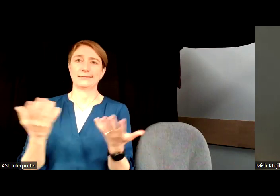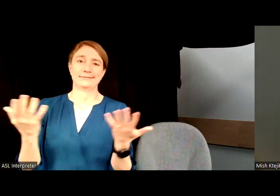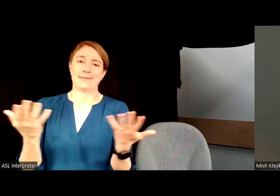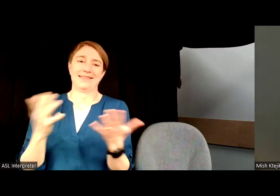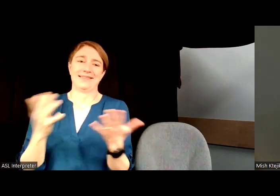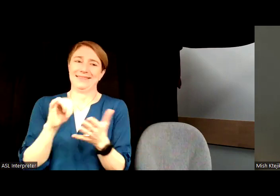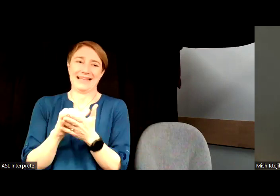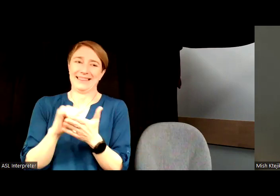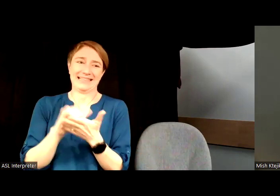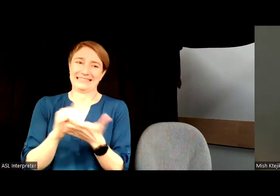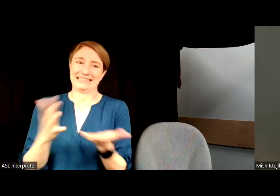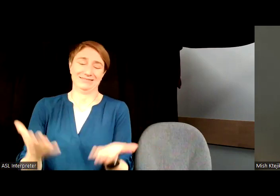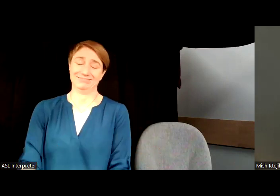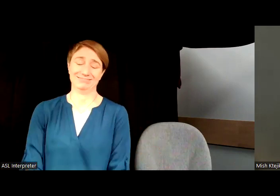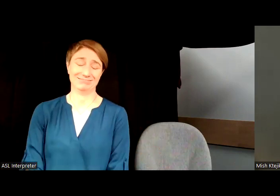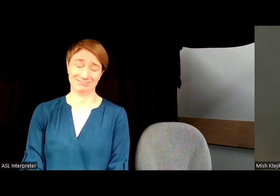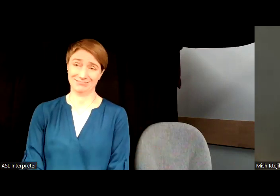that.